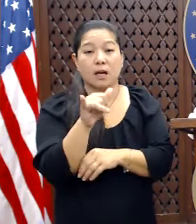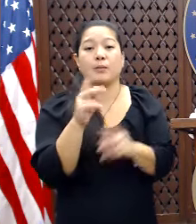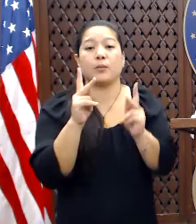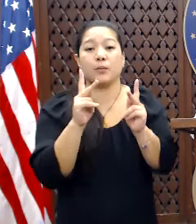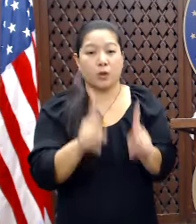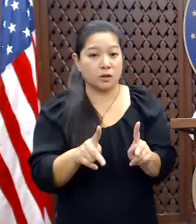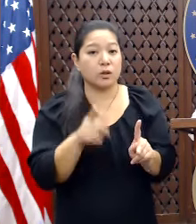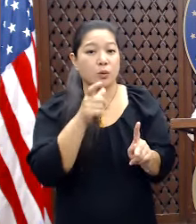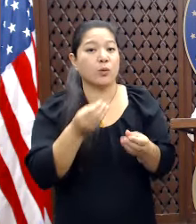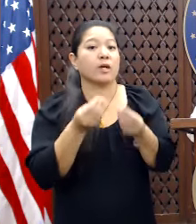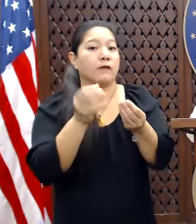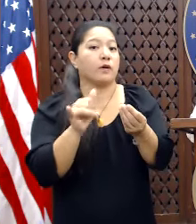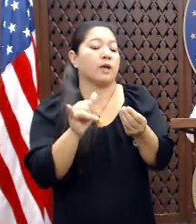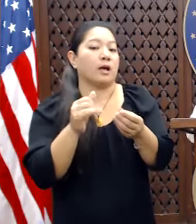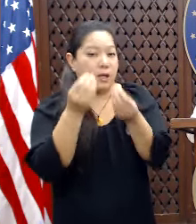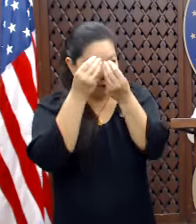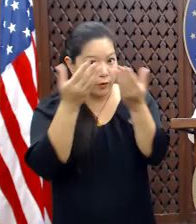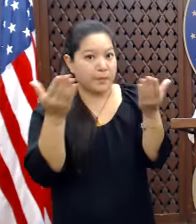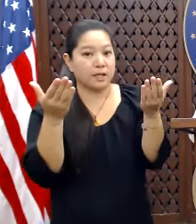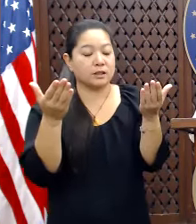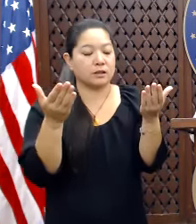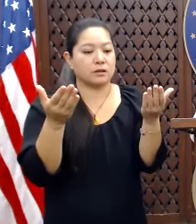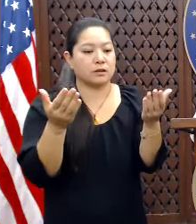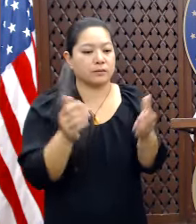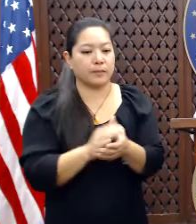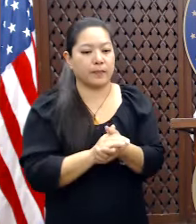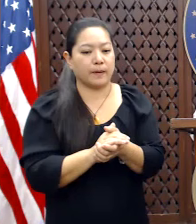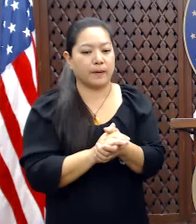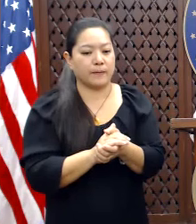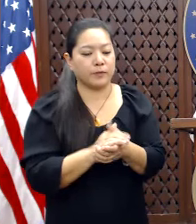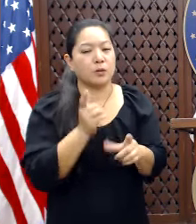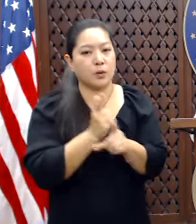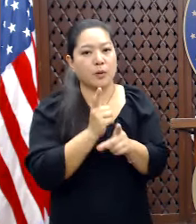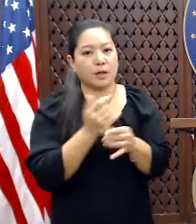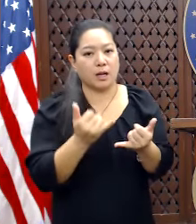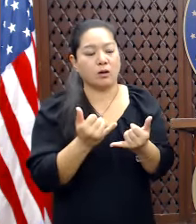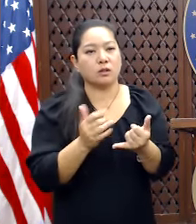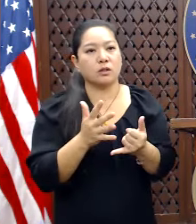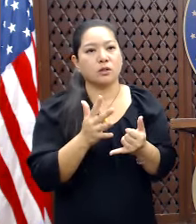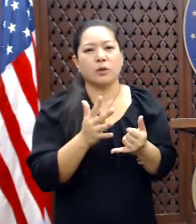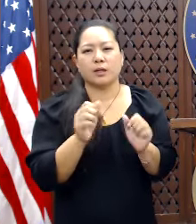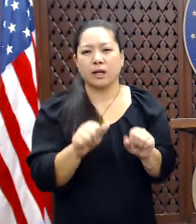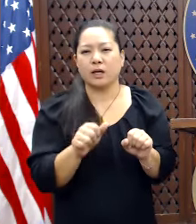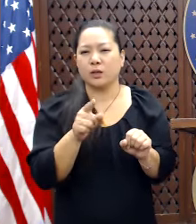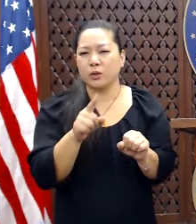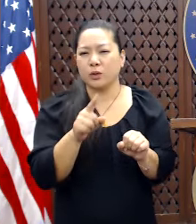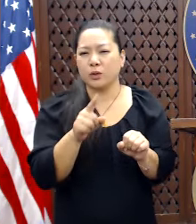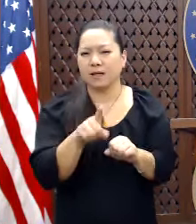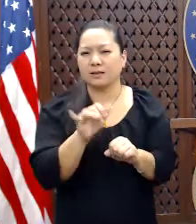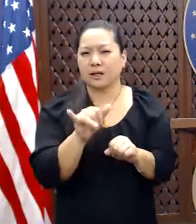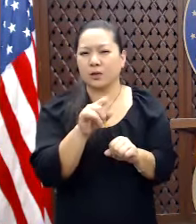would give you that information much more appropriately. So could you ask him?